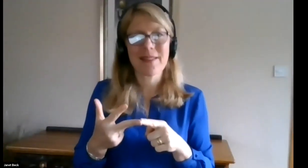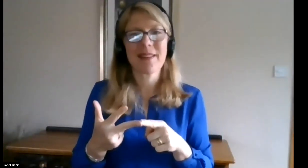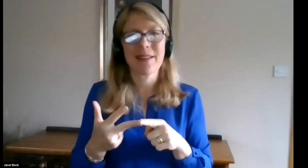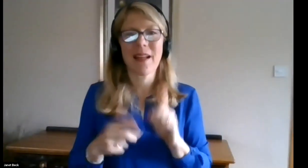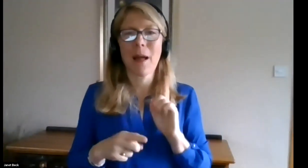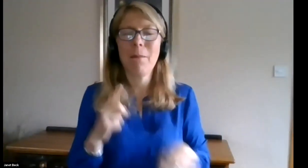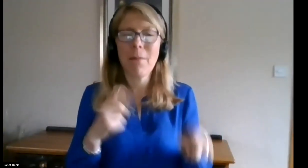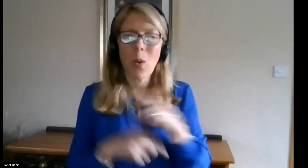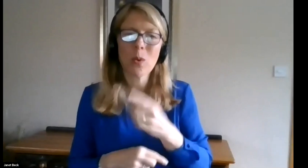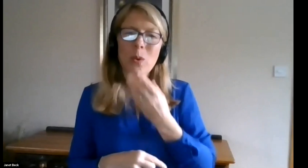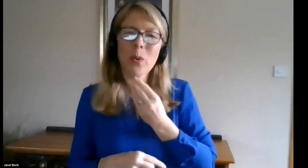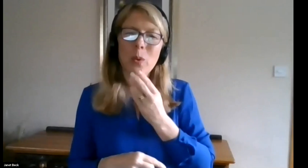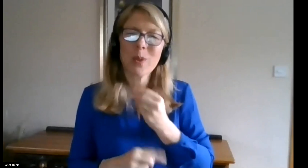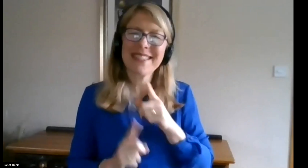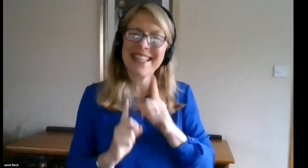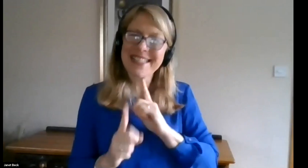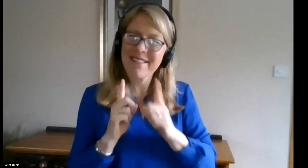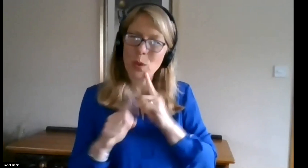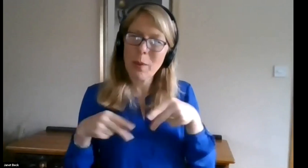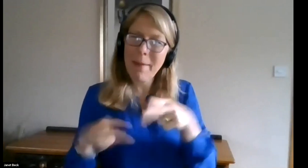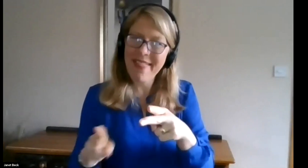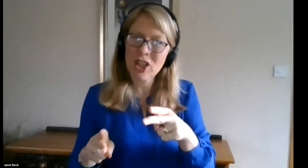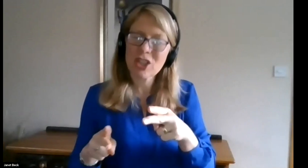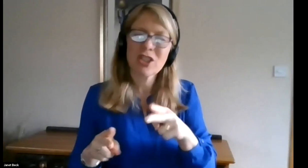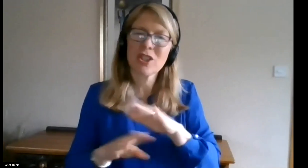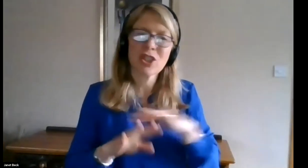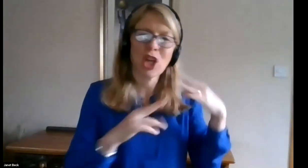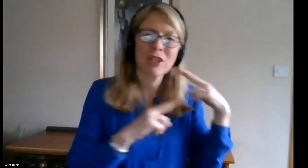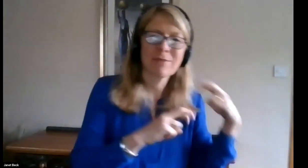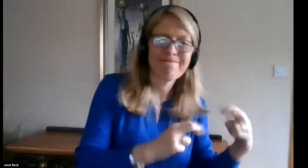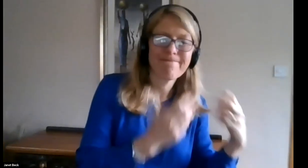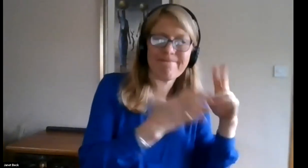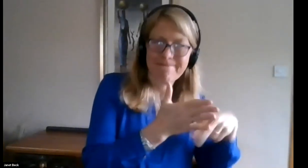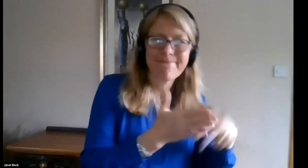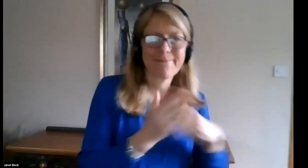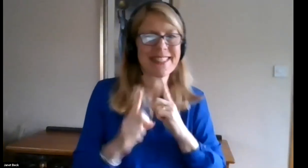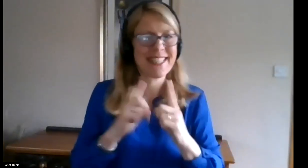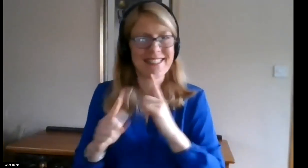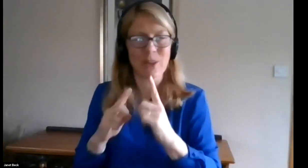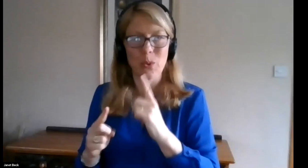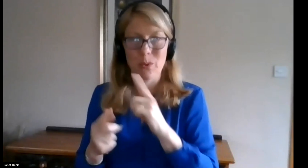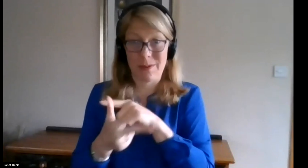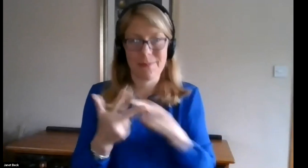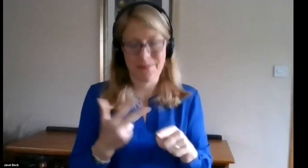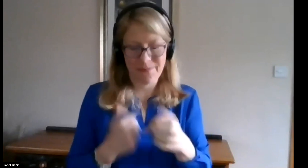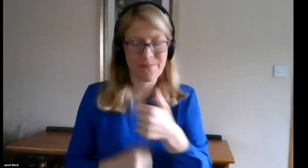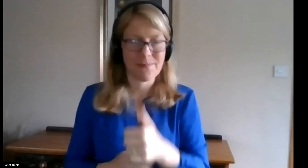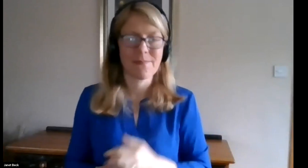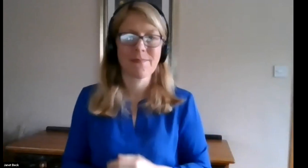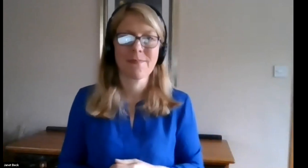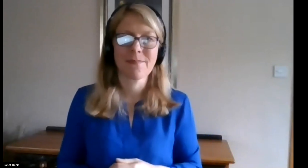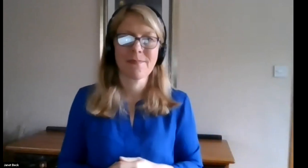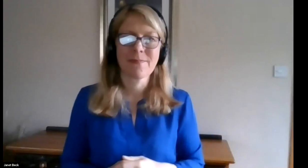drawing on the interview with different participants. But I just wonder, for the